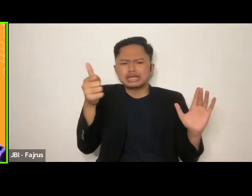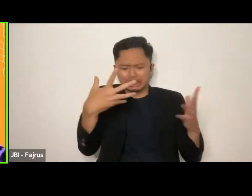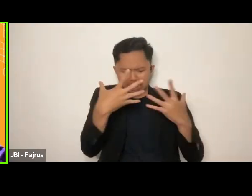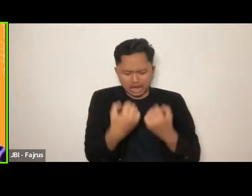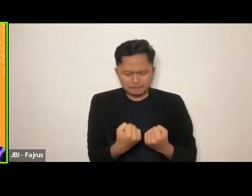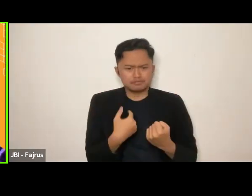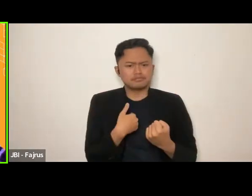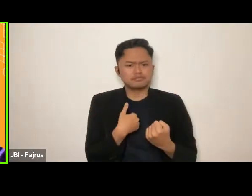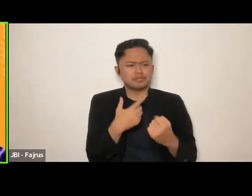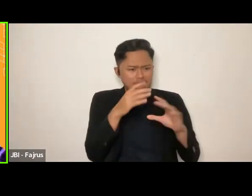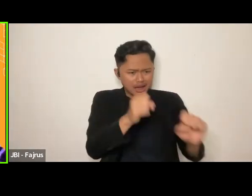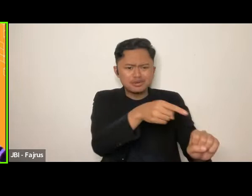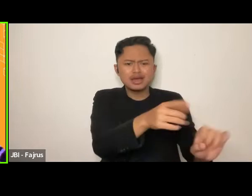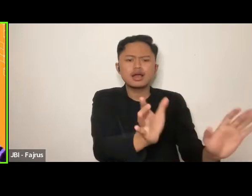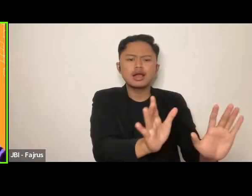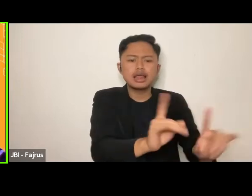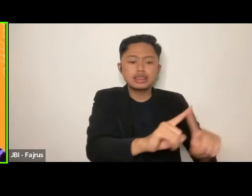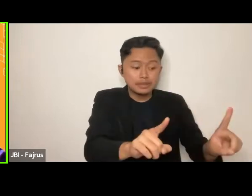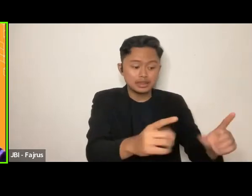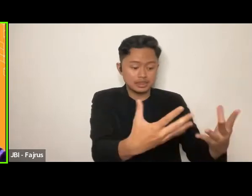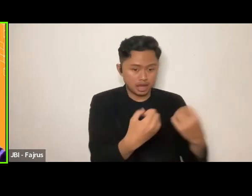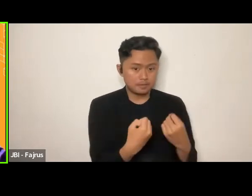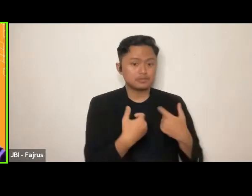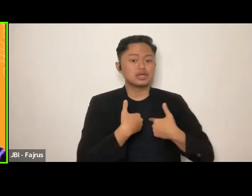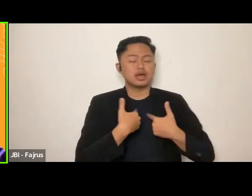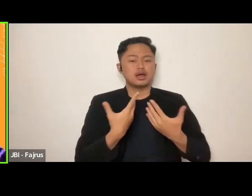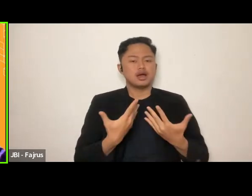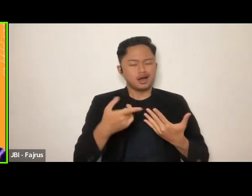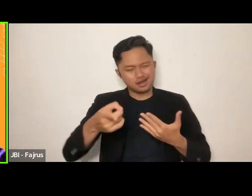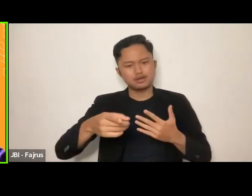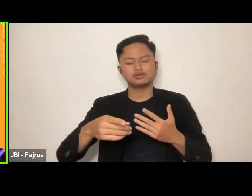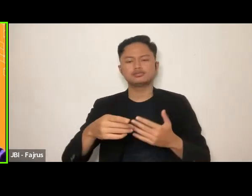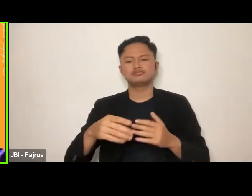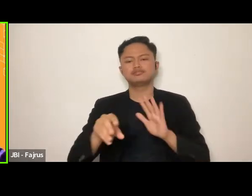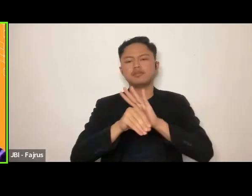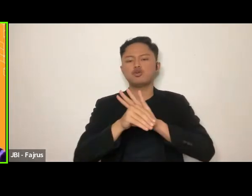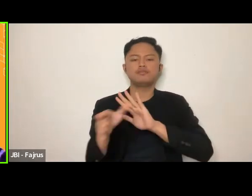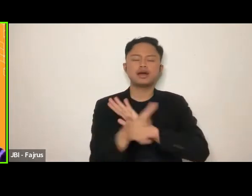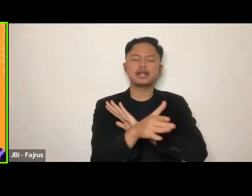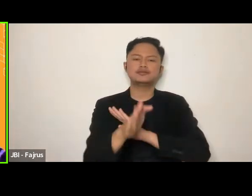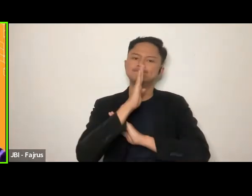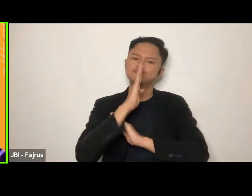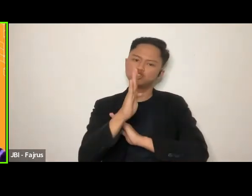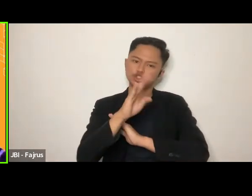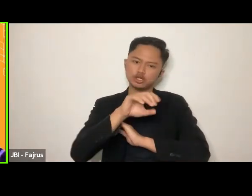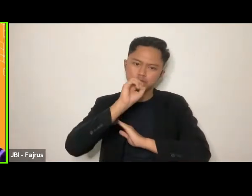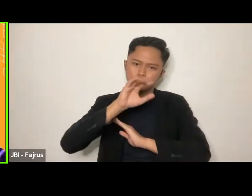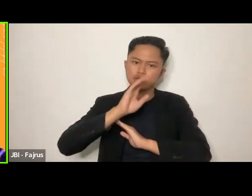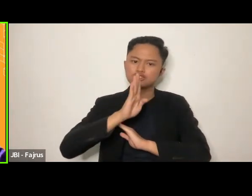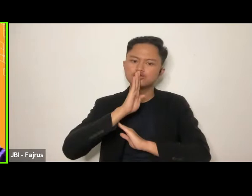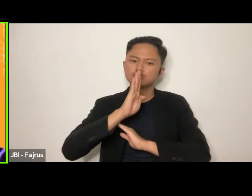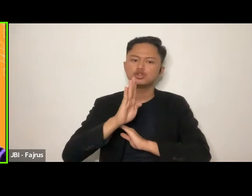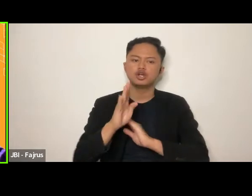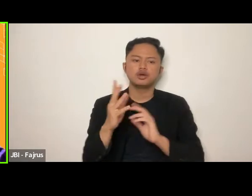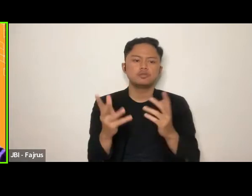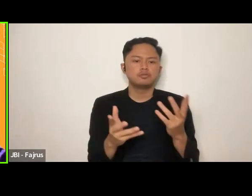and here in West Papua, speaking about truth as a fact, it will